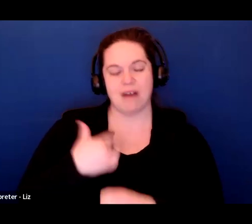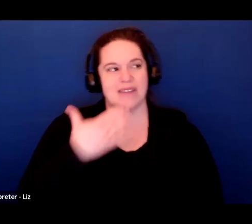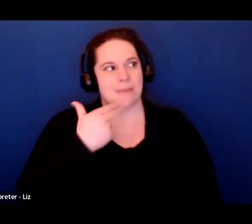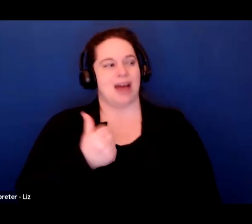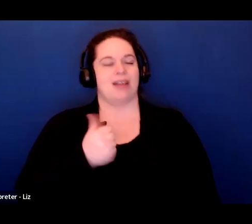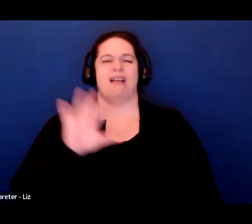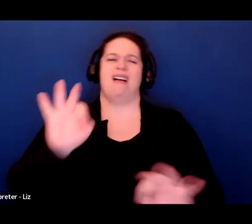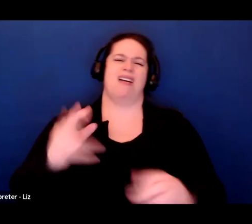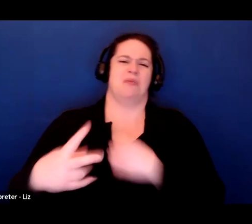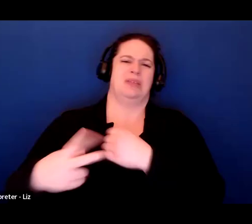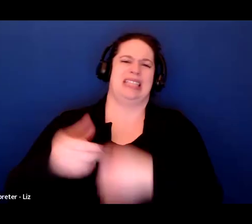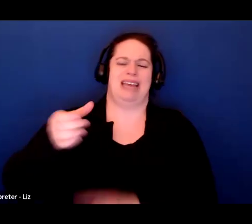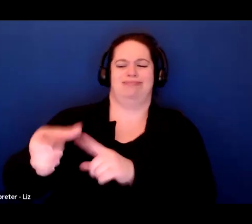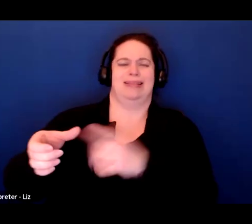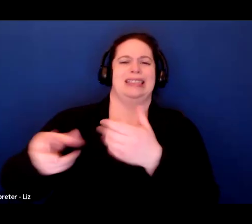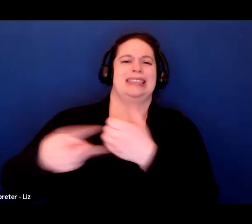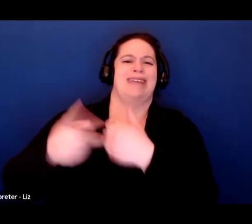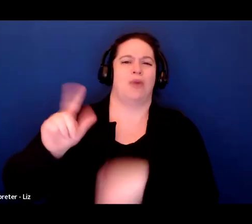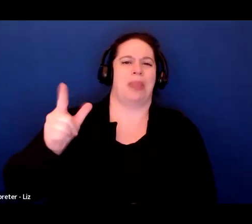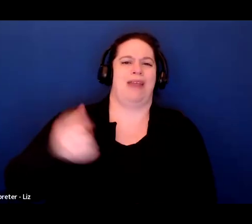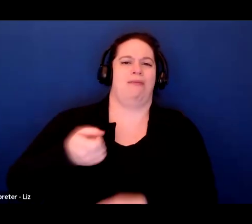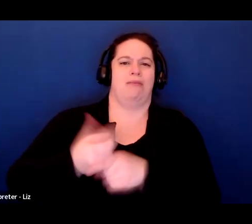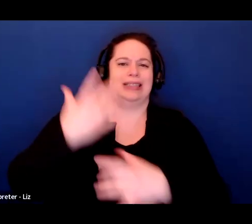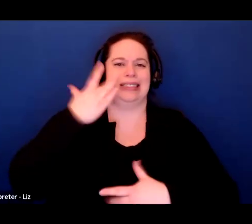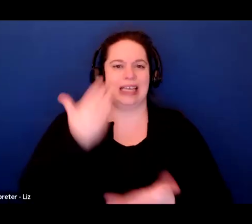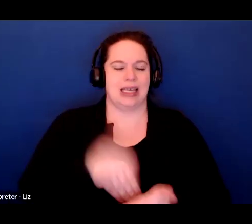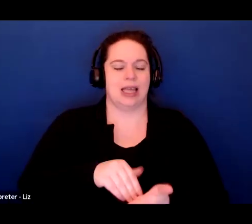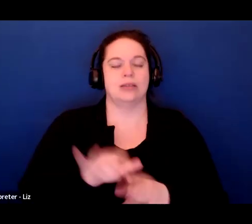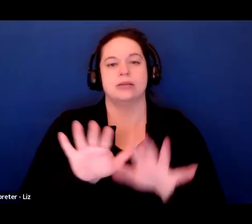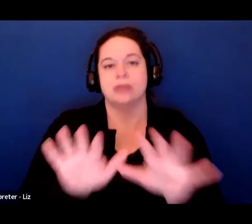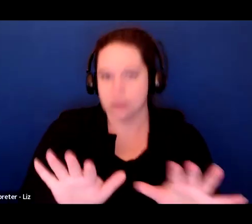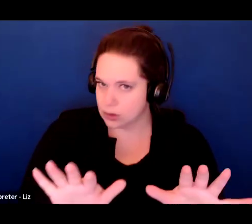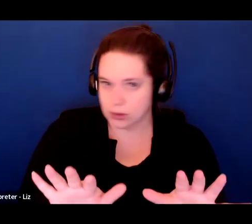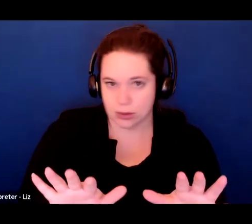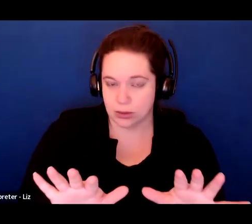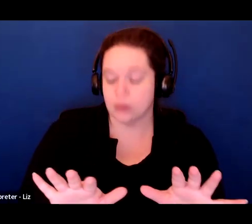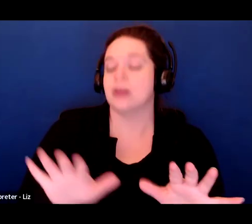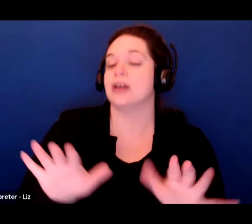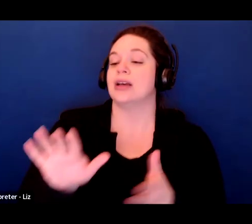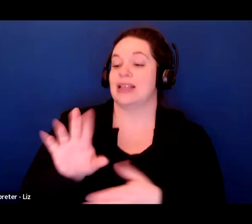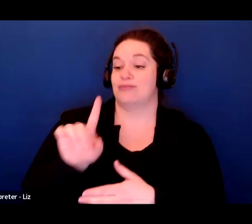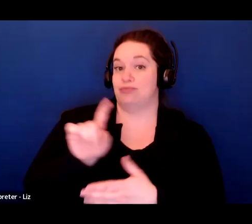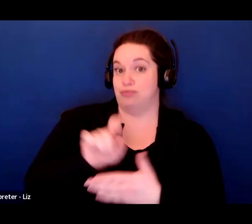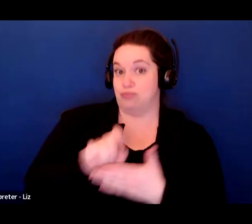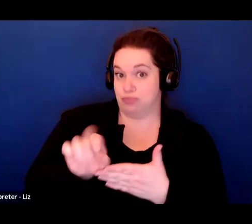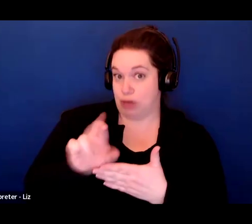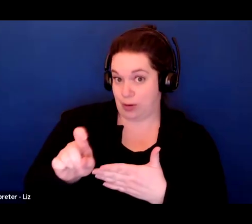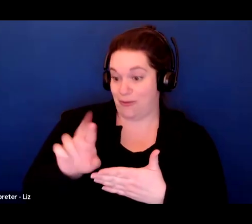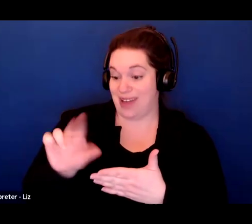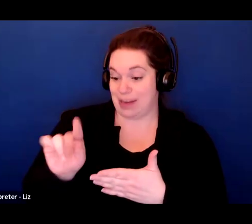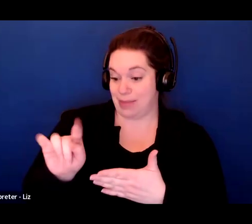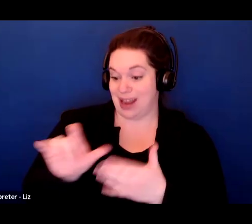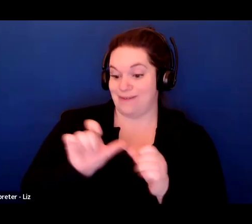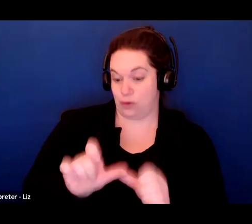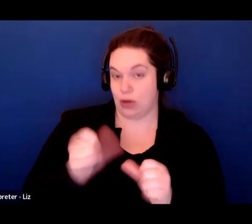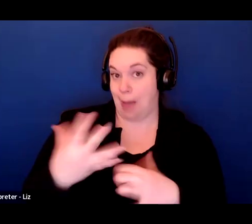up again. When the antibiotic's prescribed, it's prescribed for a certain length of time because even though you feel